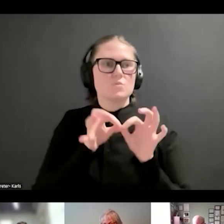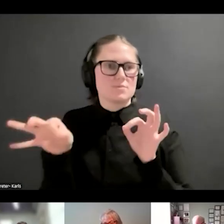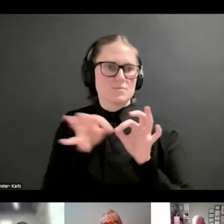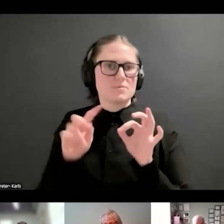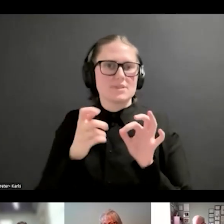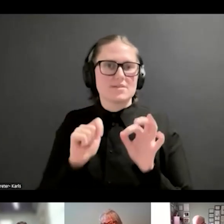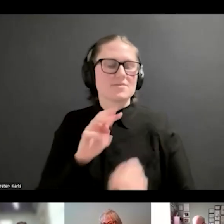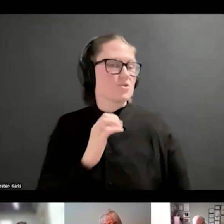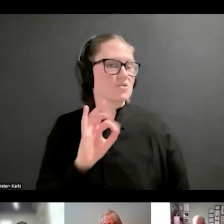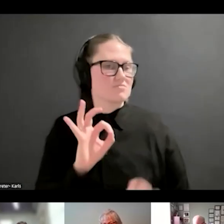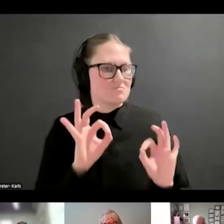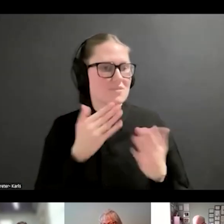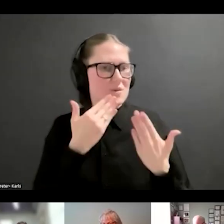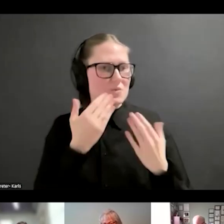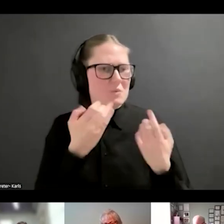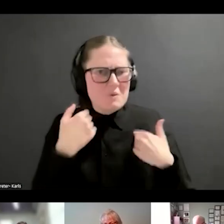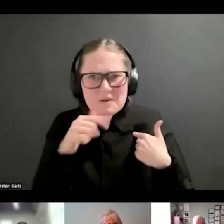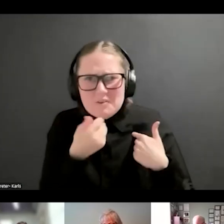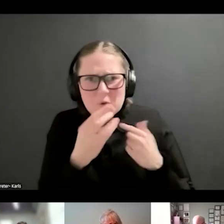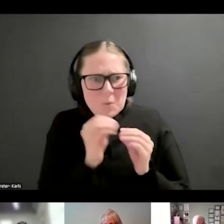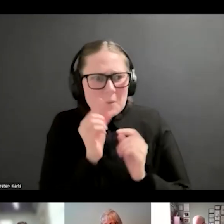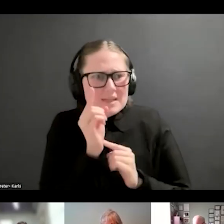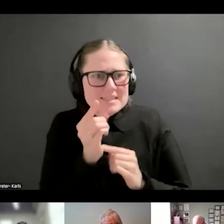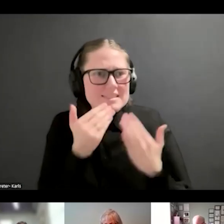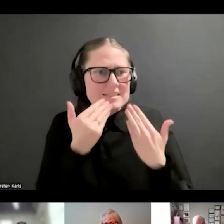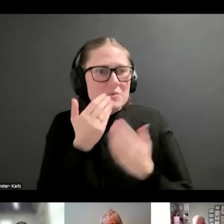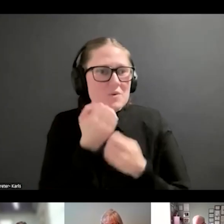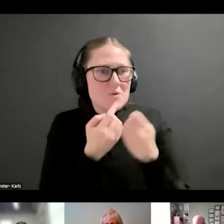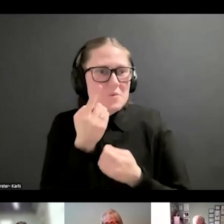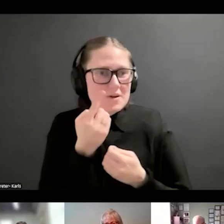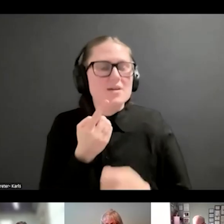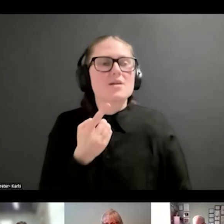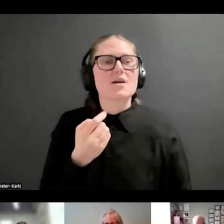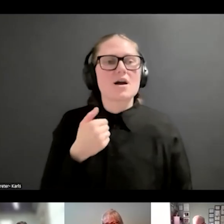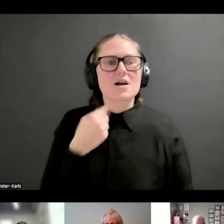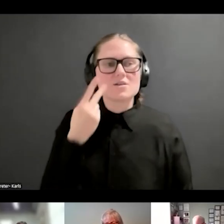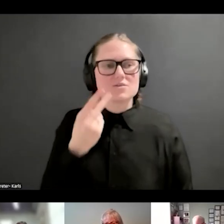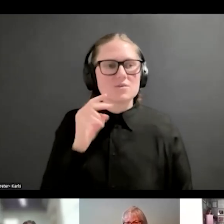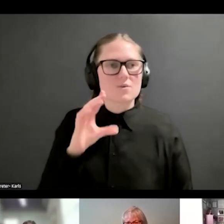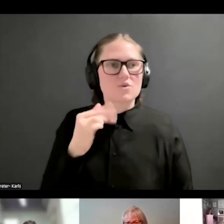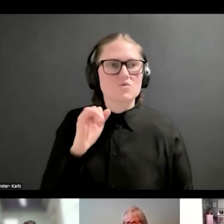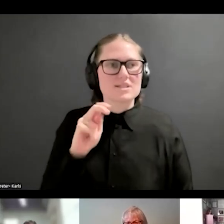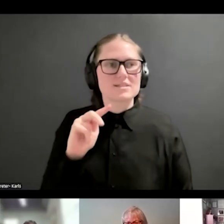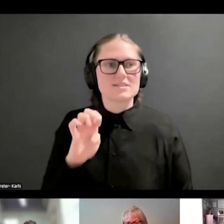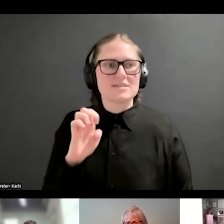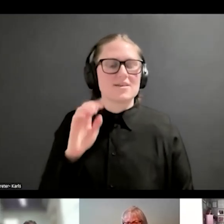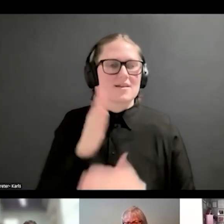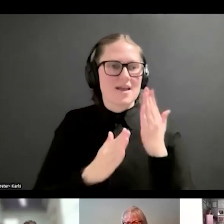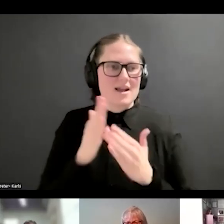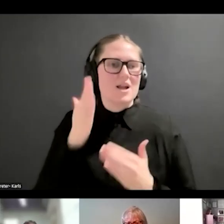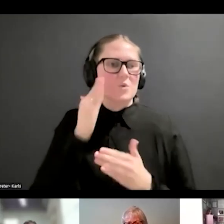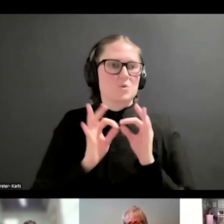Okay, thank you so much. We only have a Thank you. couple more minutes. Thank Thank you. you, everybody. I saw Christine's hand. I know the interpreters have to